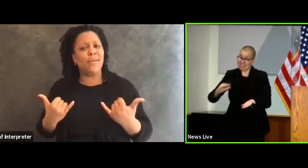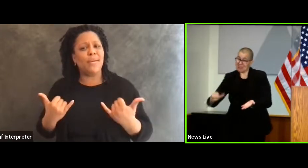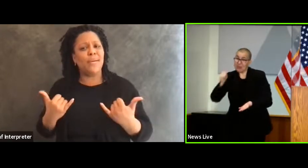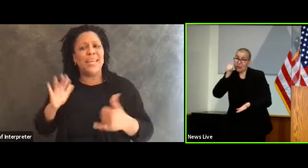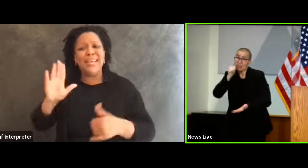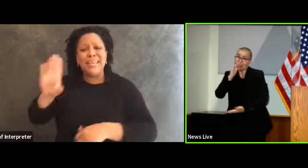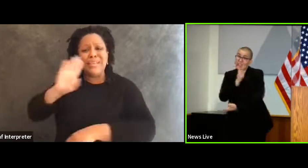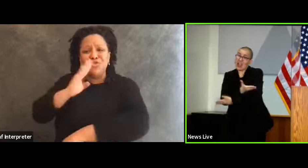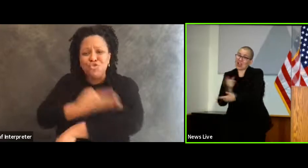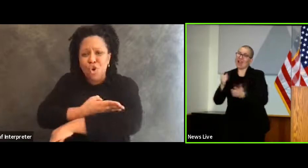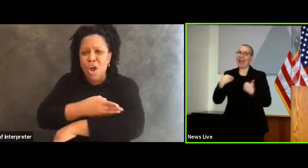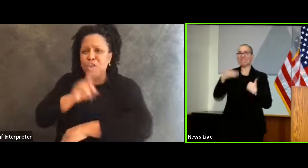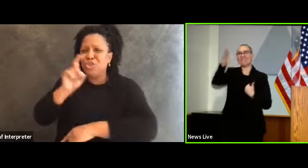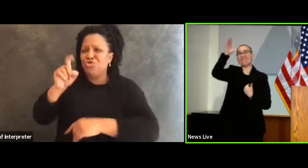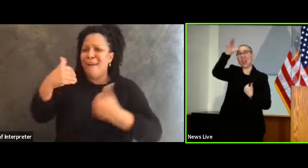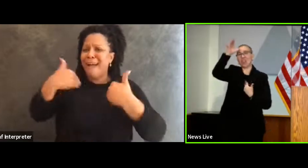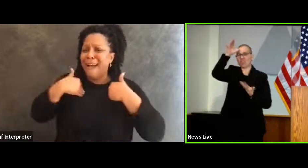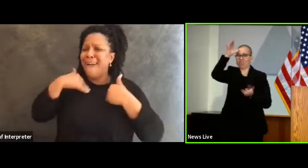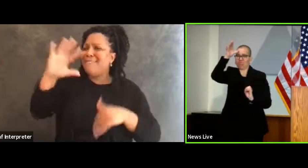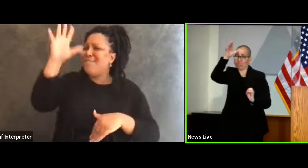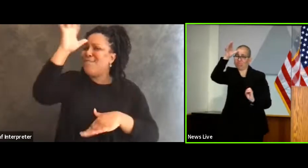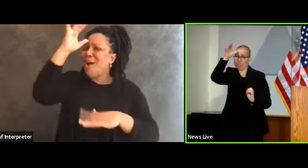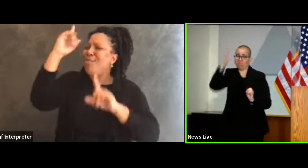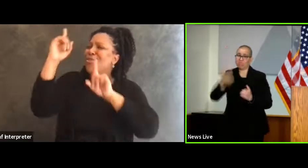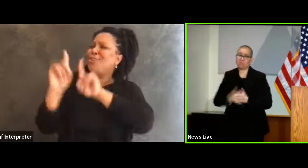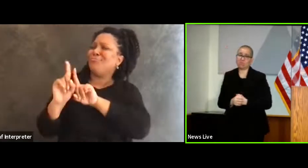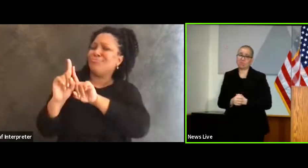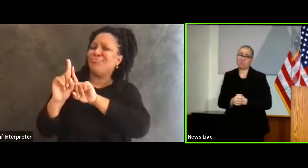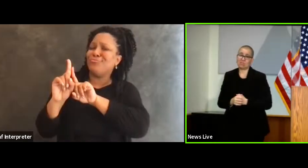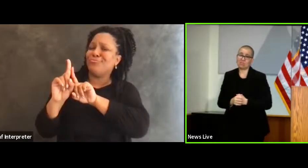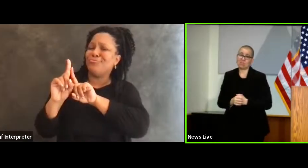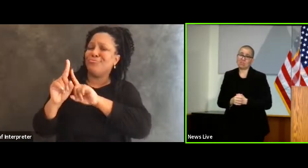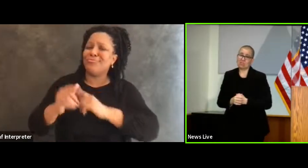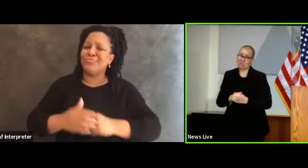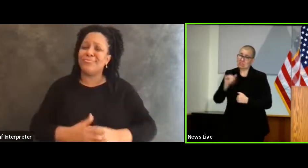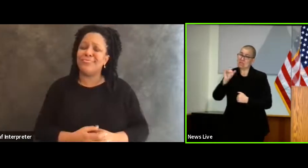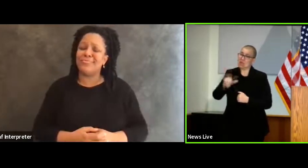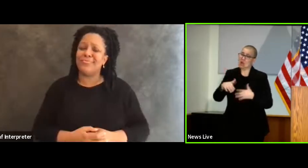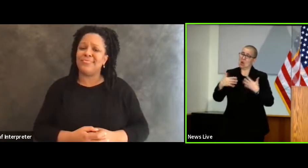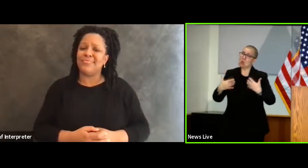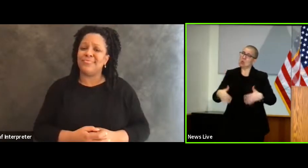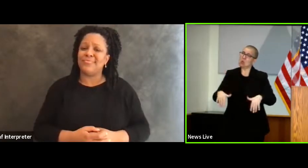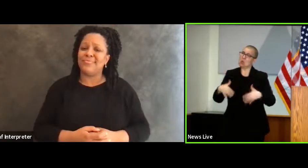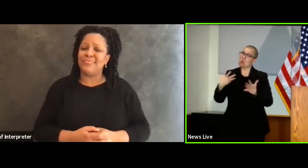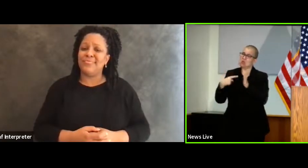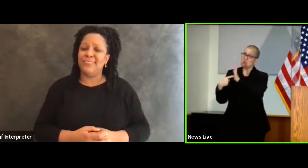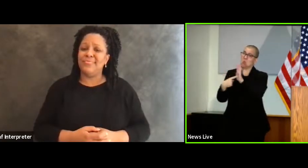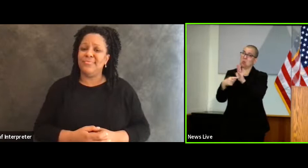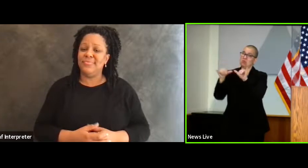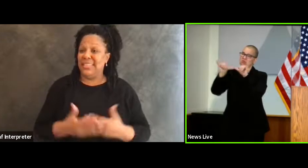We are grappling with a very different reality of systemic racism here in Minnesota.